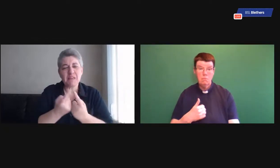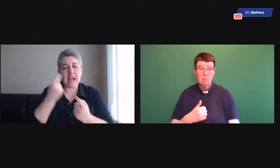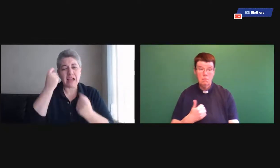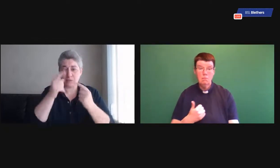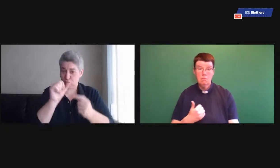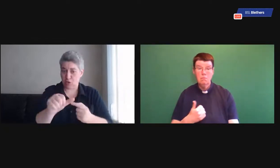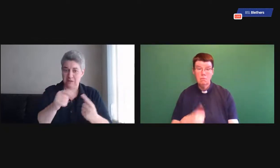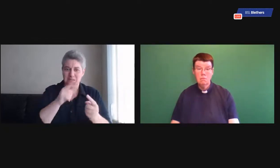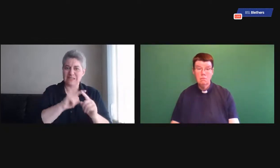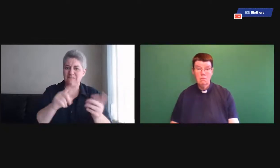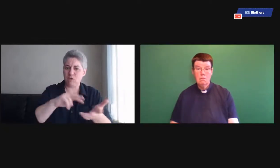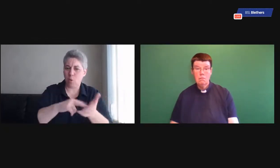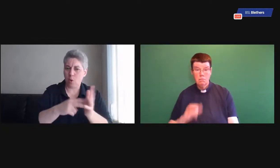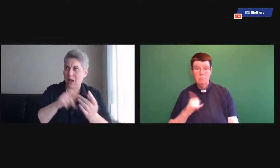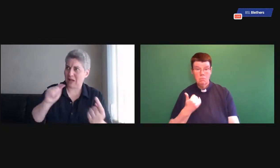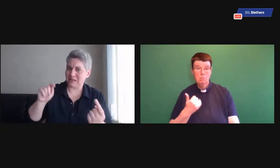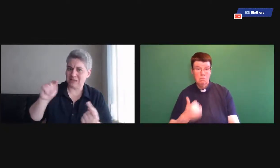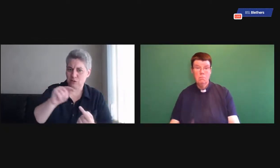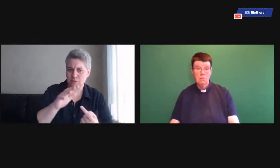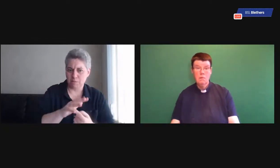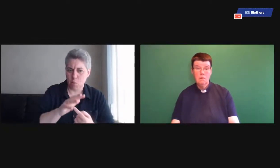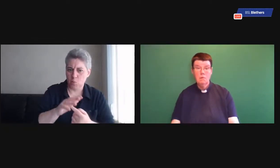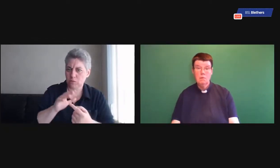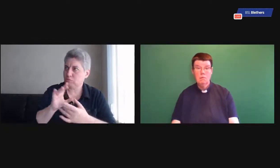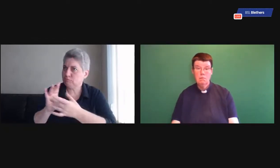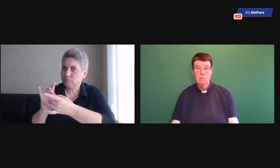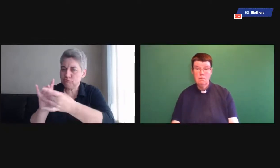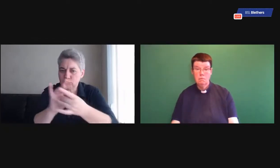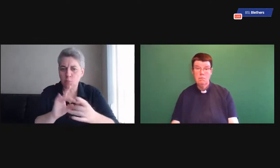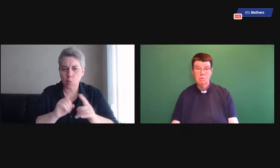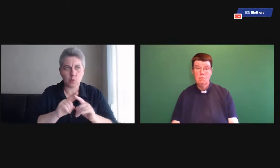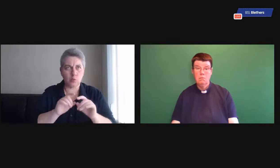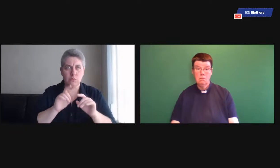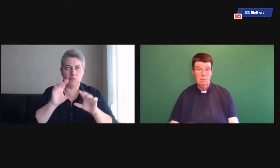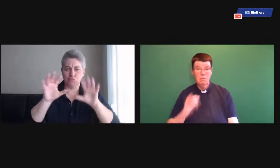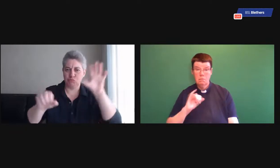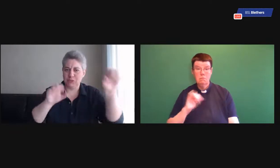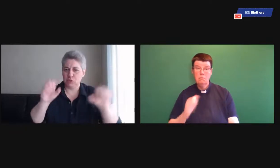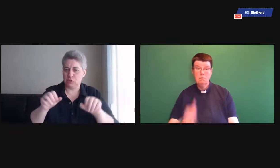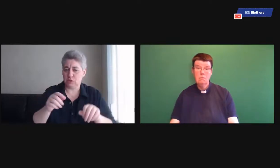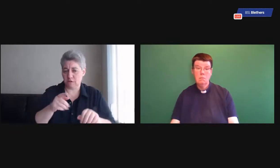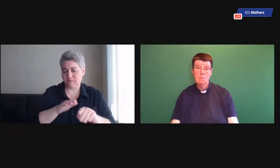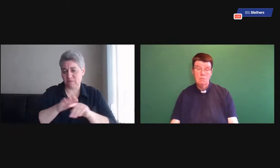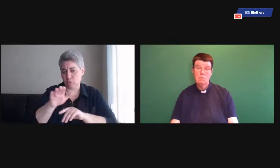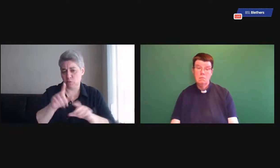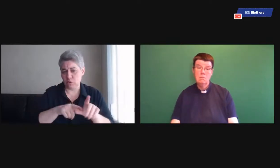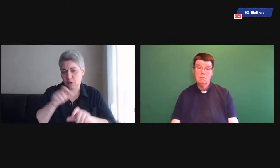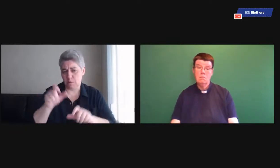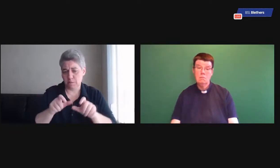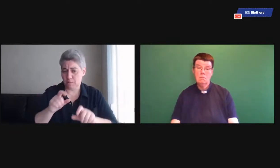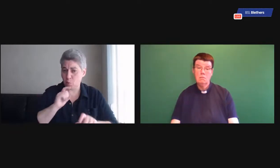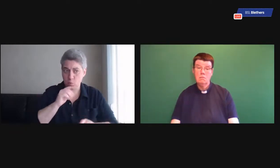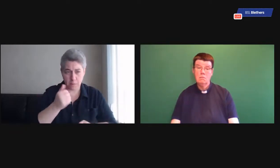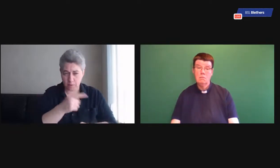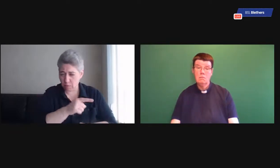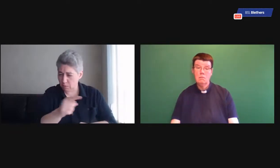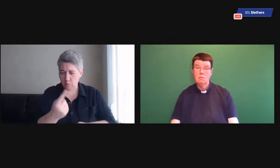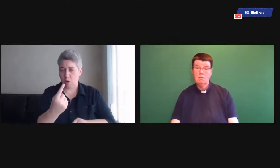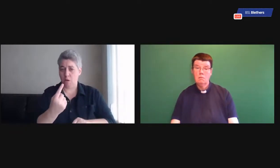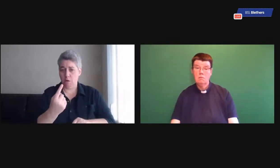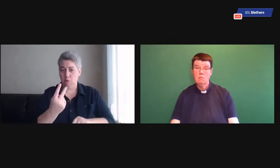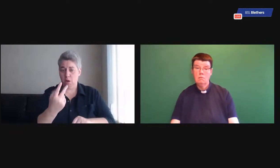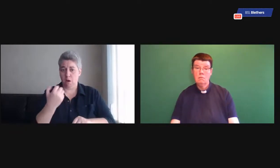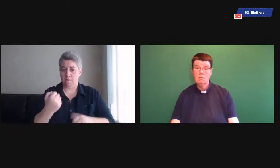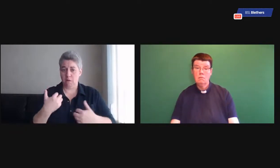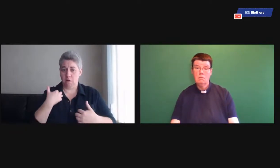project. So that's maybe something, that we could help with as well, so that for the future, so